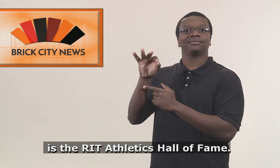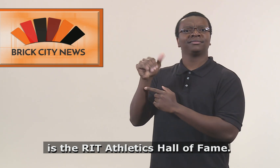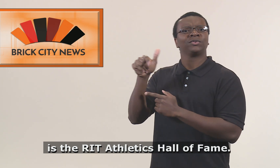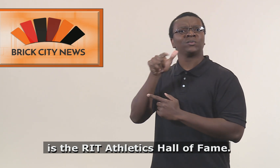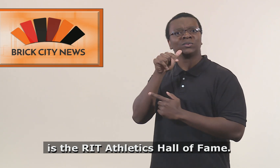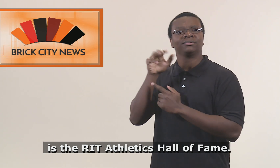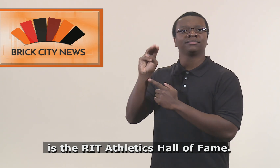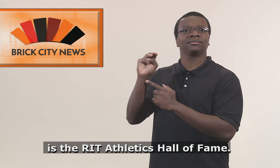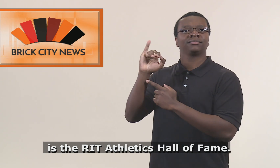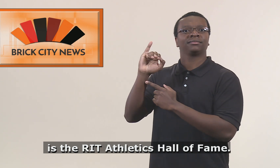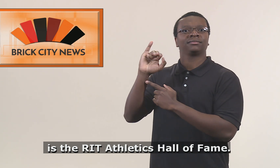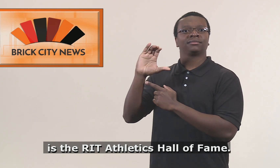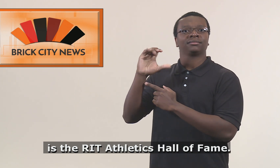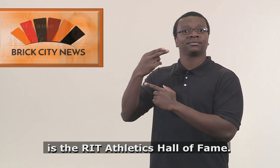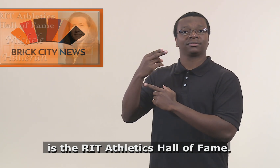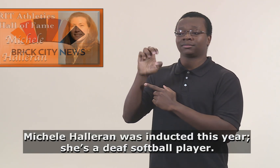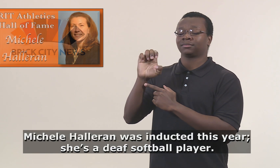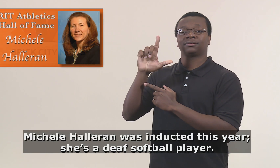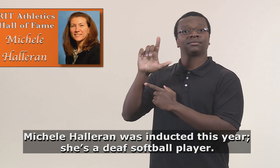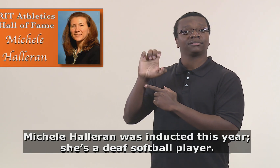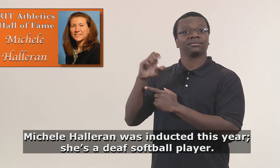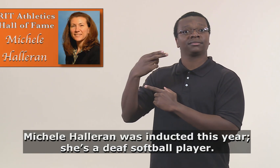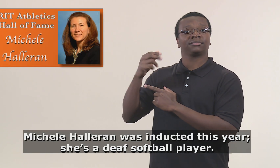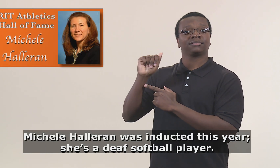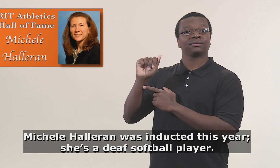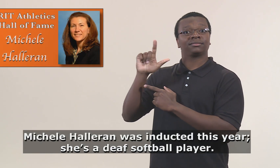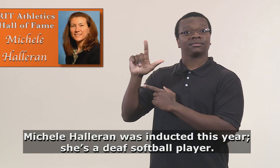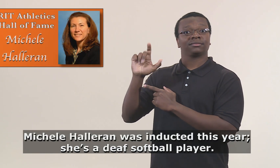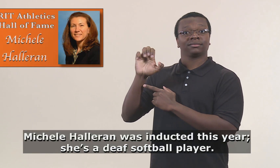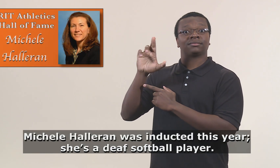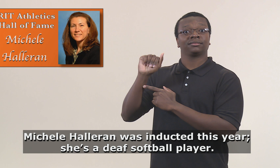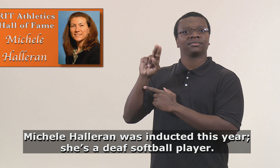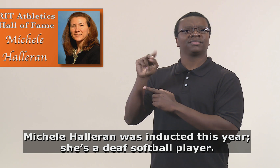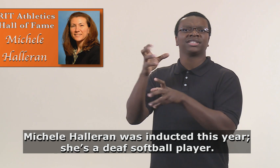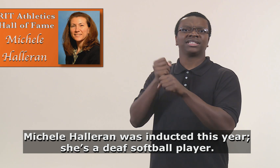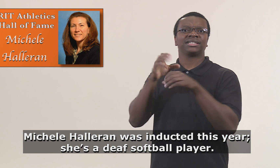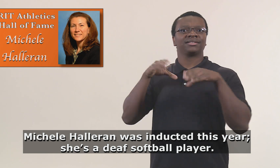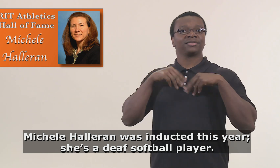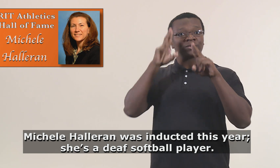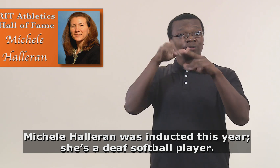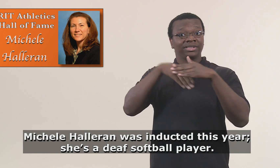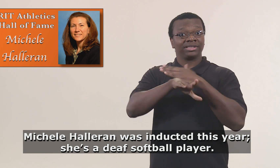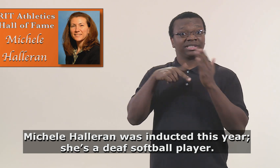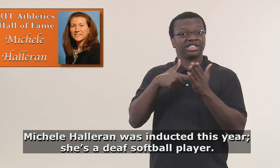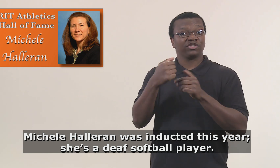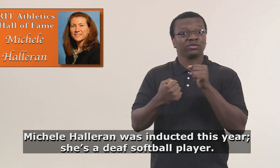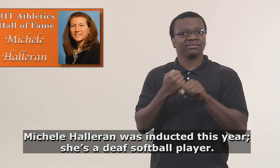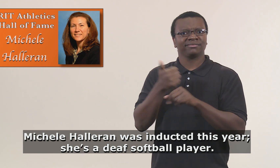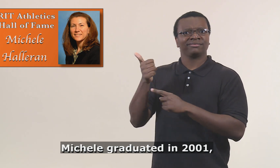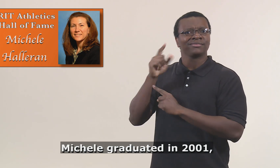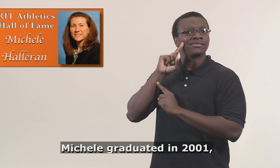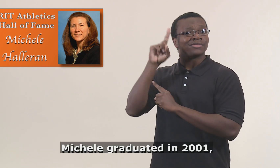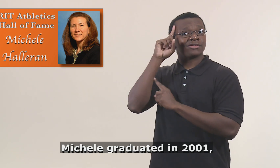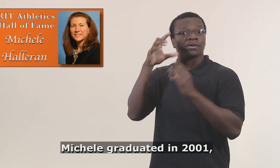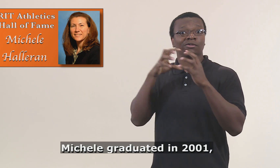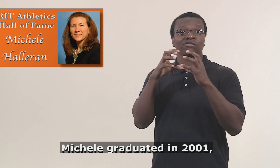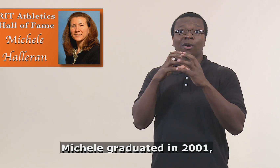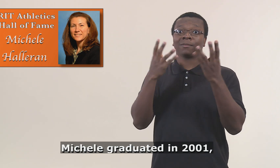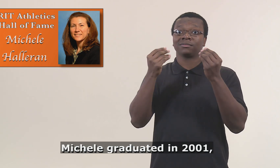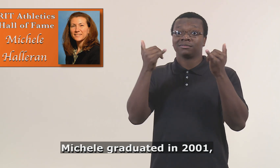the RIT Athletics Hall of Fame. Michele Halleran was inducted this year. She's a deaf softball player. Michele